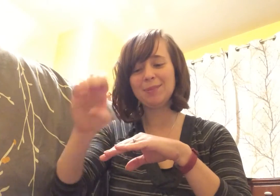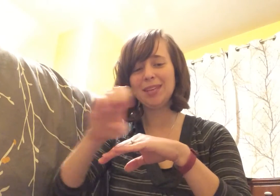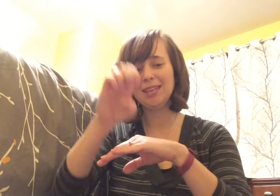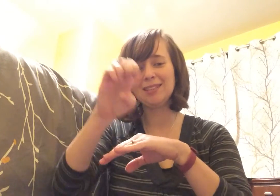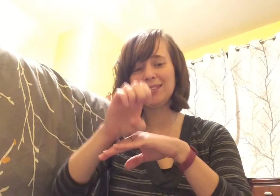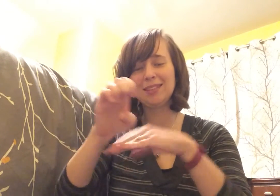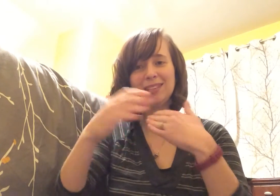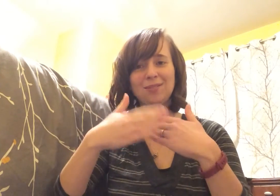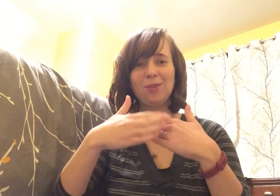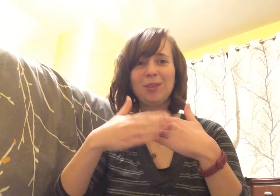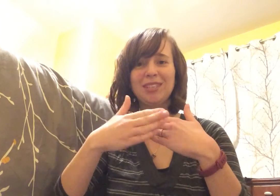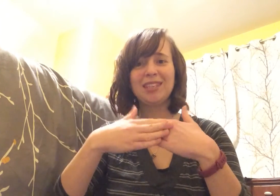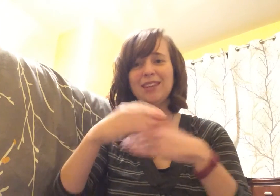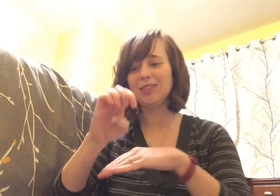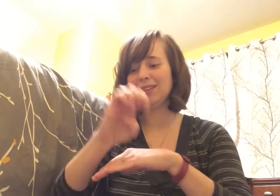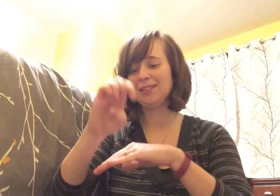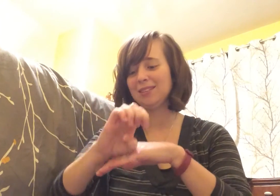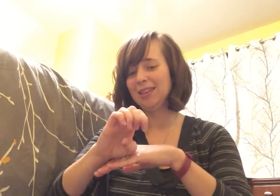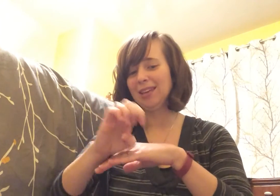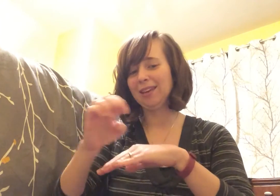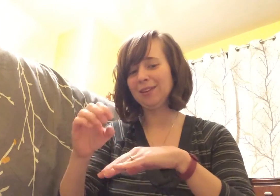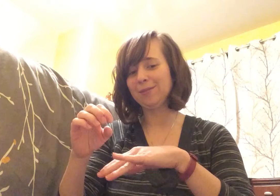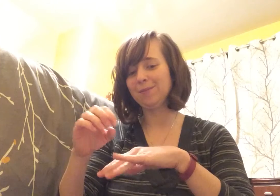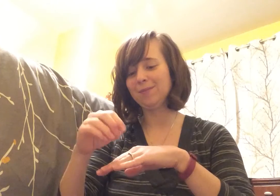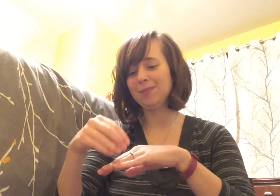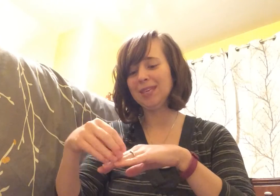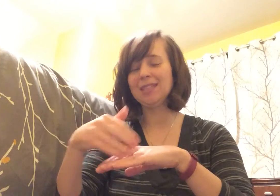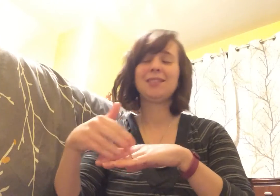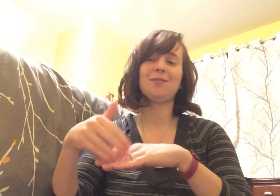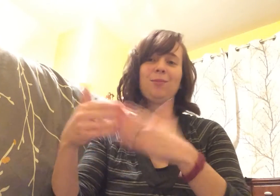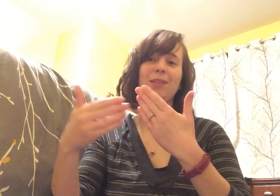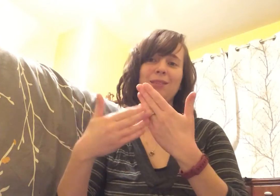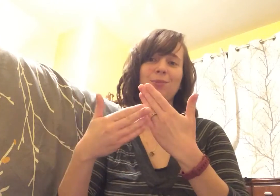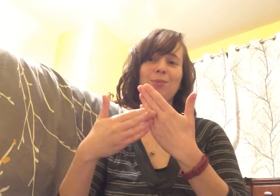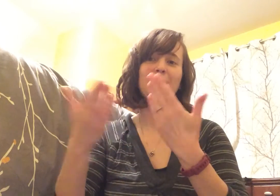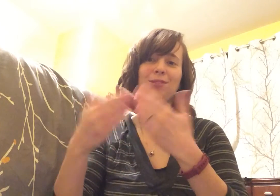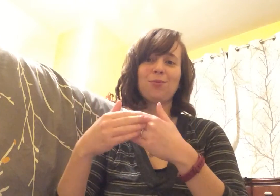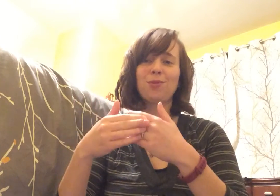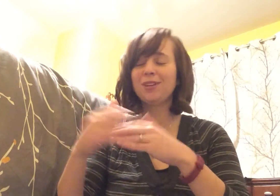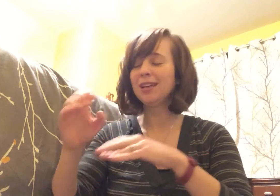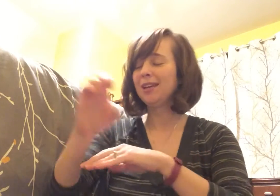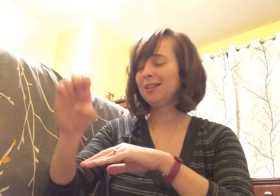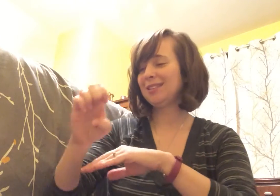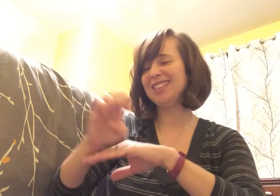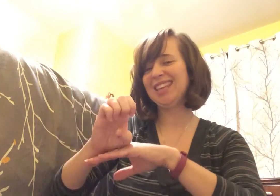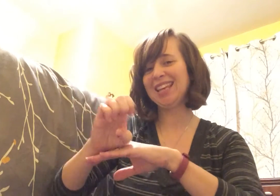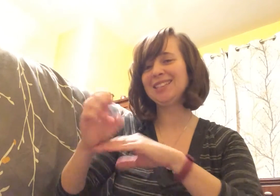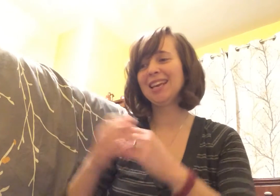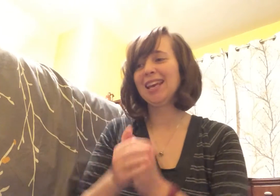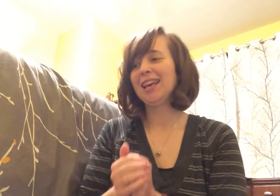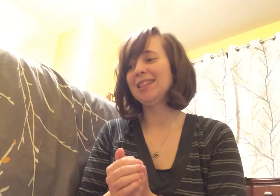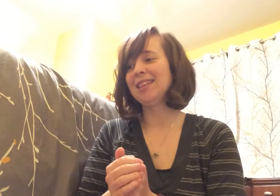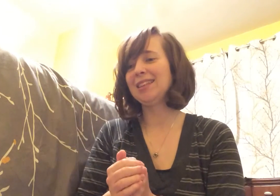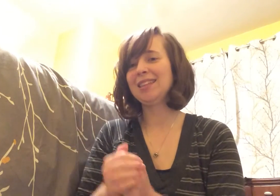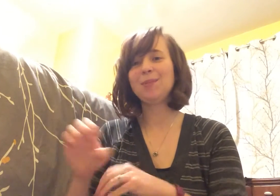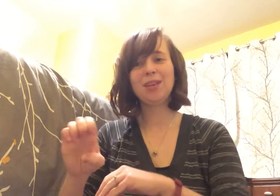the hand it's normally to the left hand, because normally that's where the rings are worn. It's engaged. And then they become